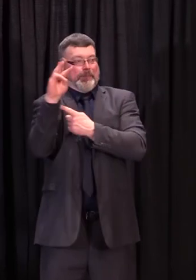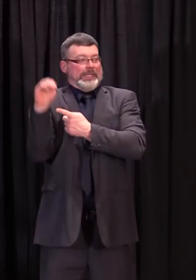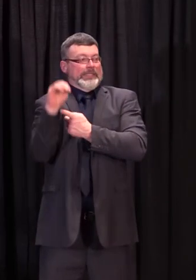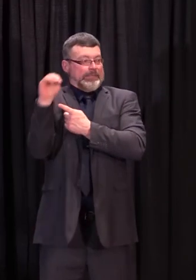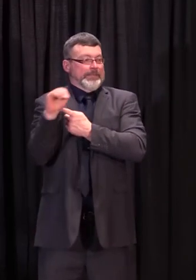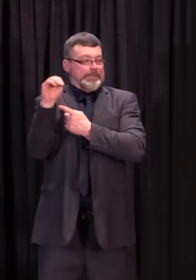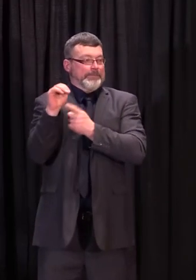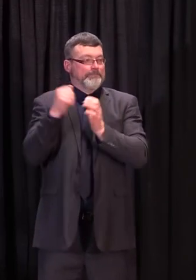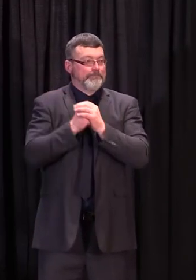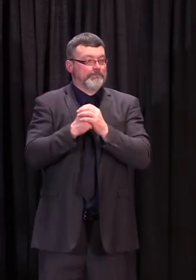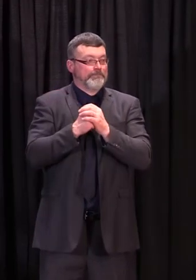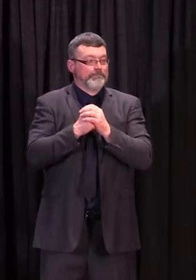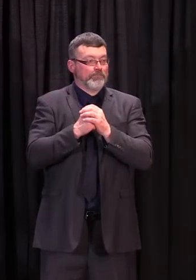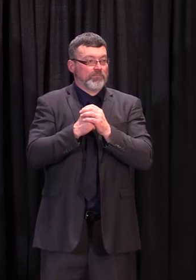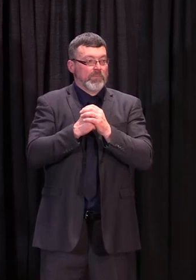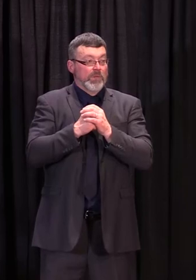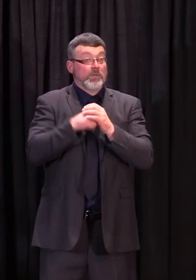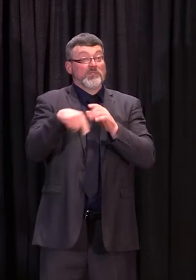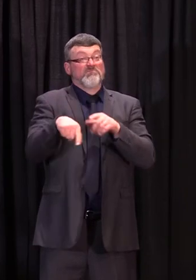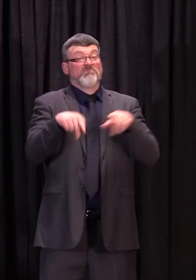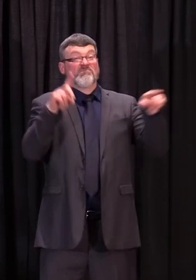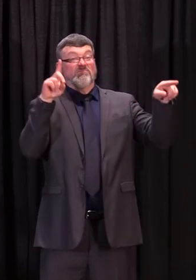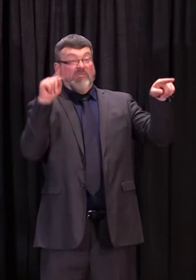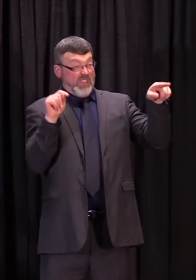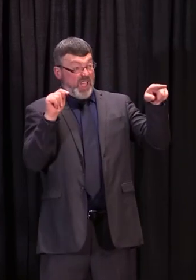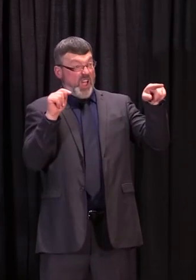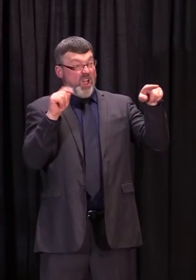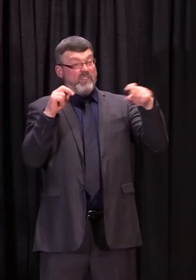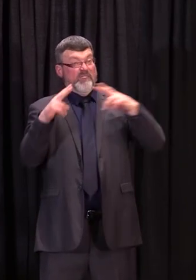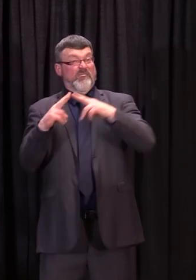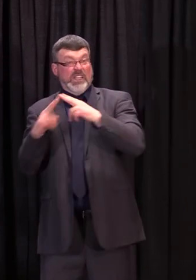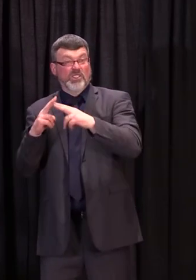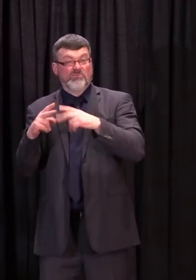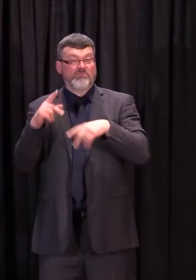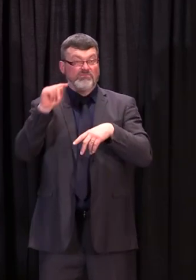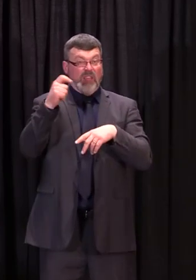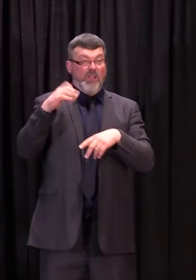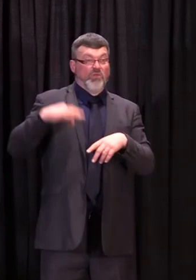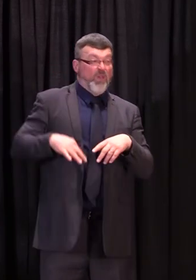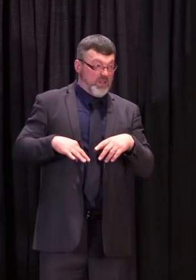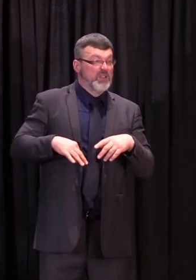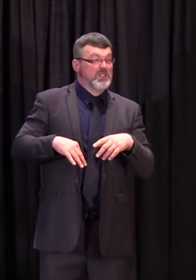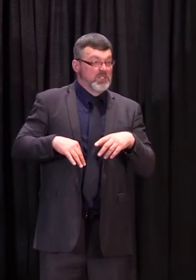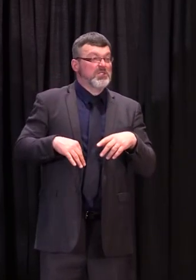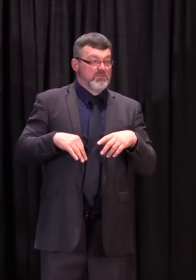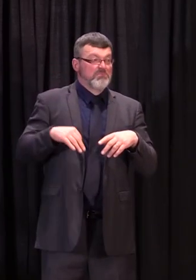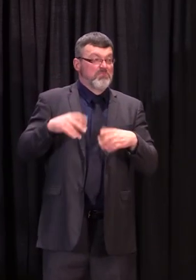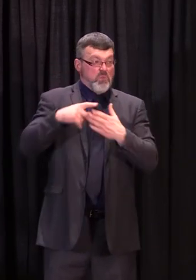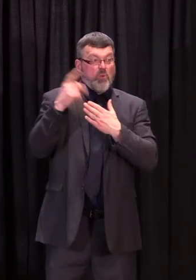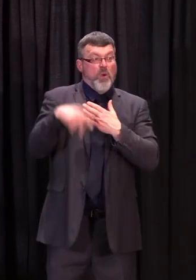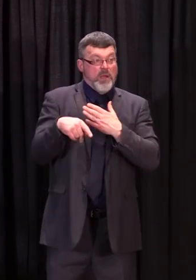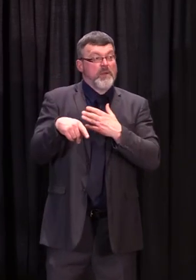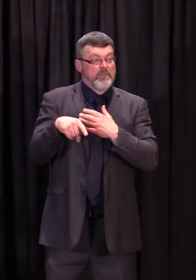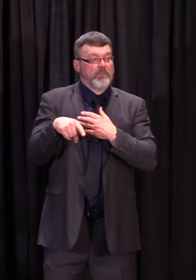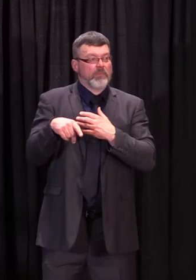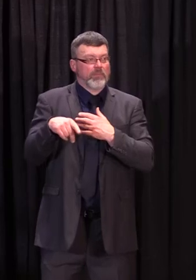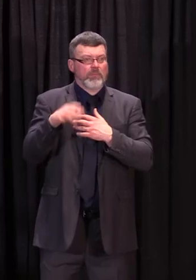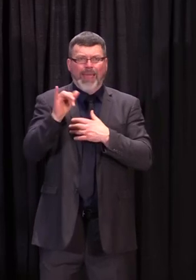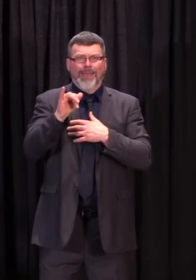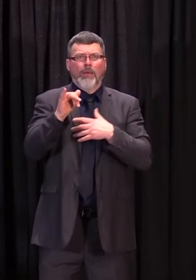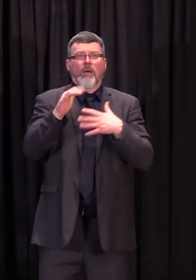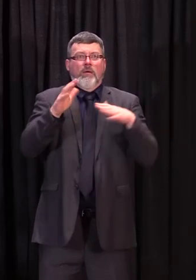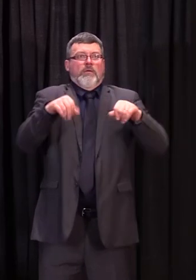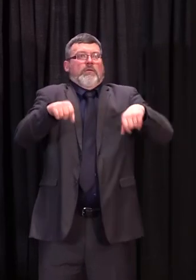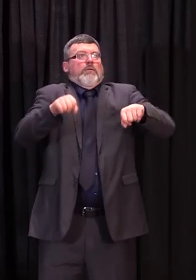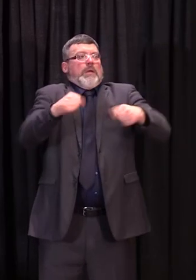Our downtown and village tax center tax credit program has helped communities across the